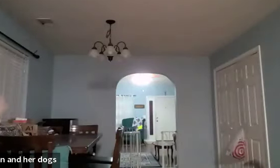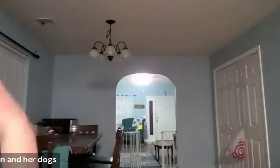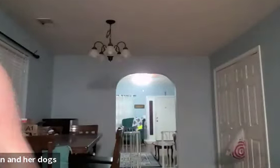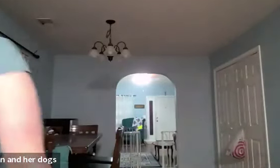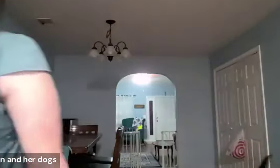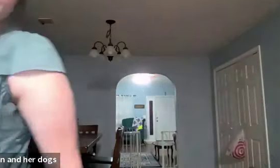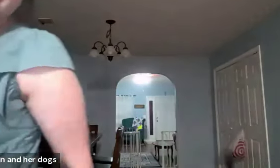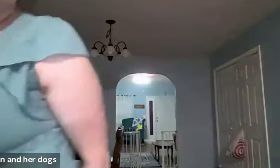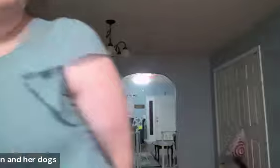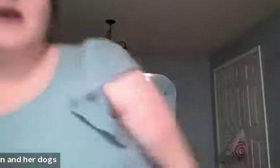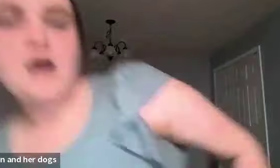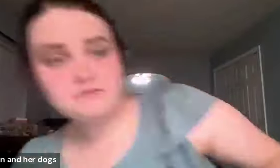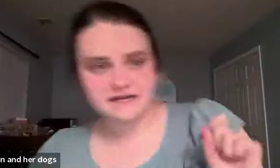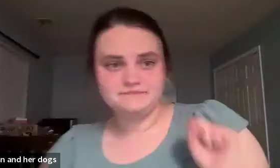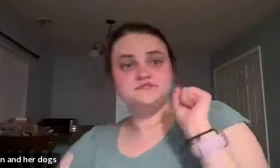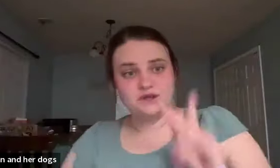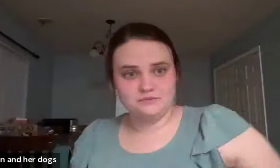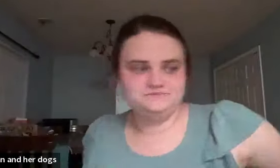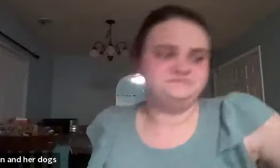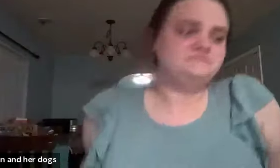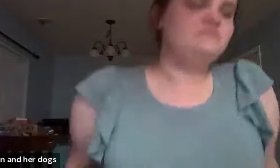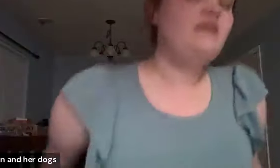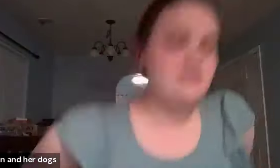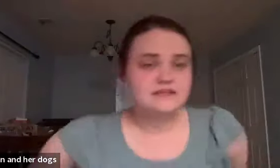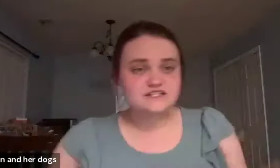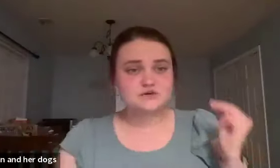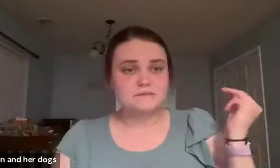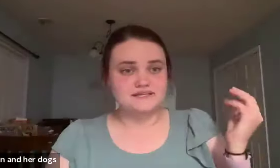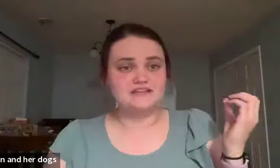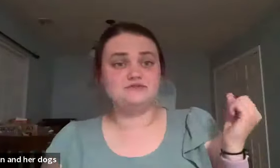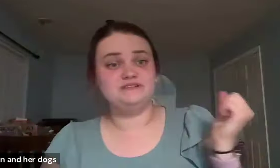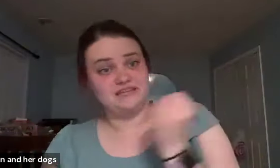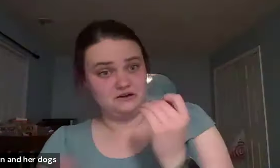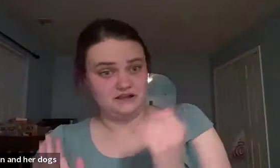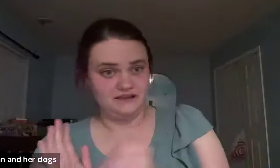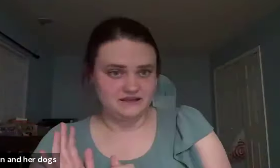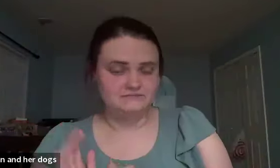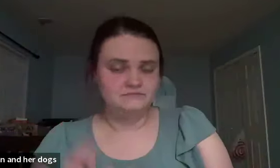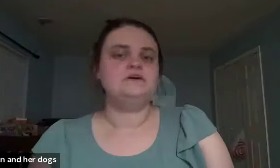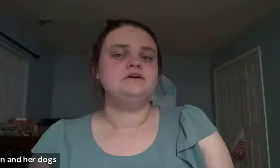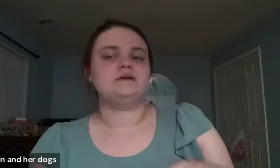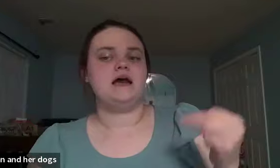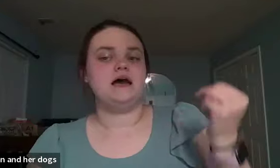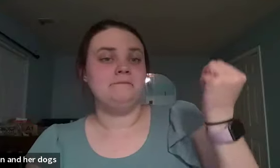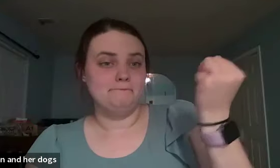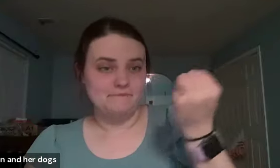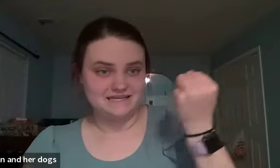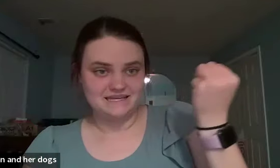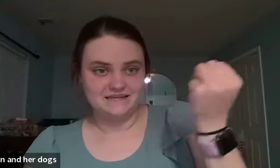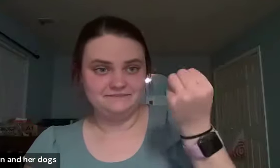okay. All right. So let's do our Monday through Saturday again. So we had Monday,